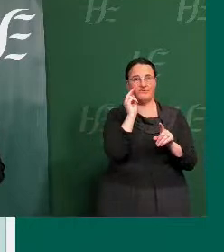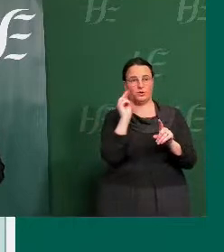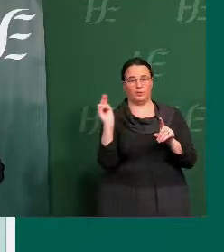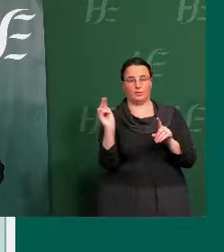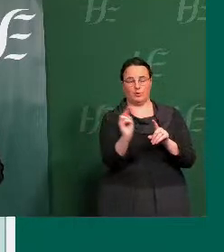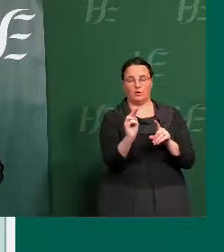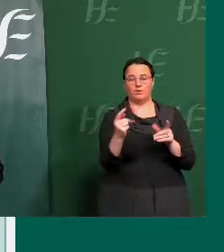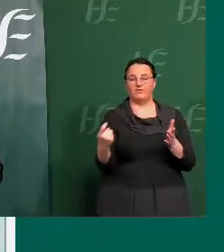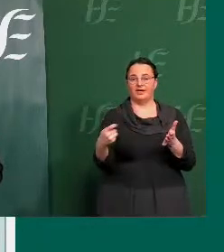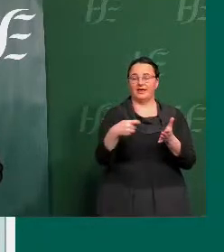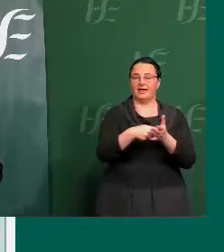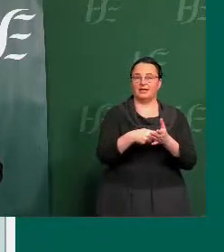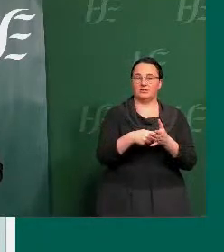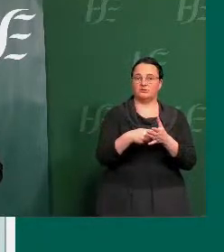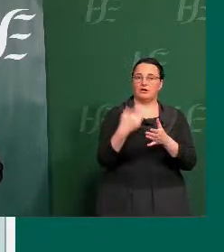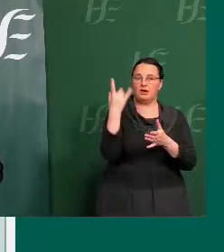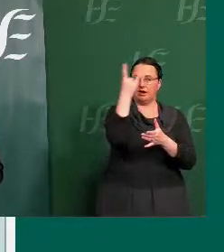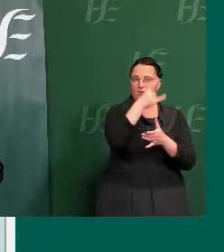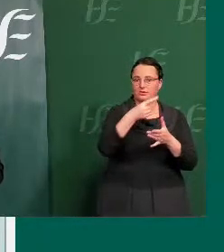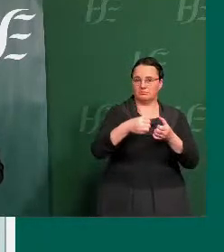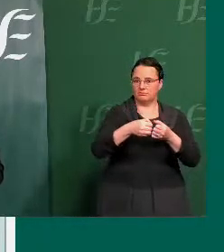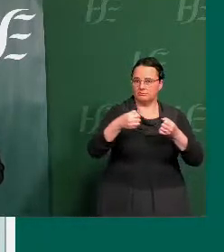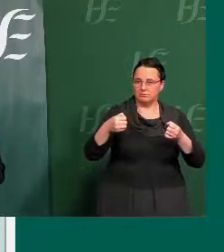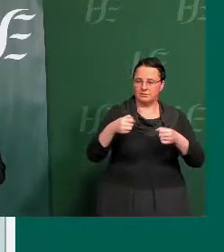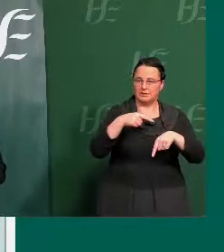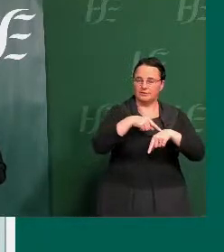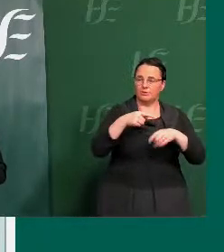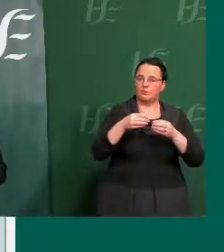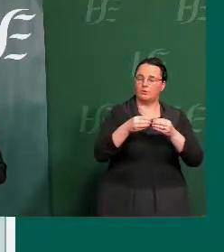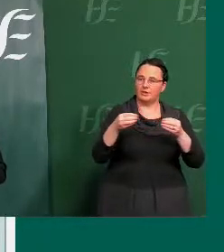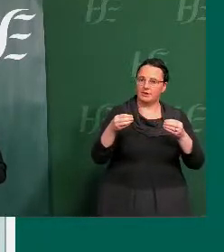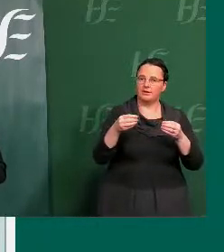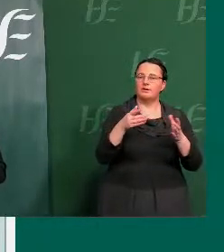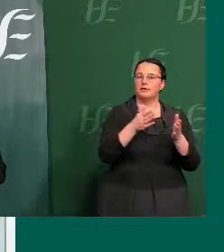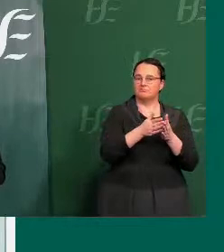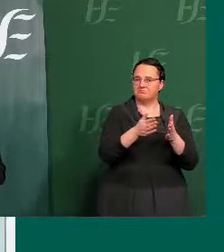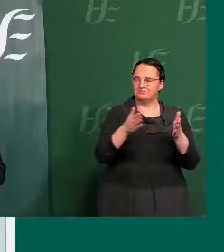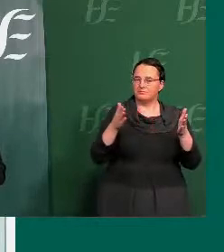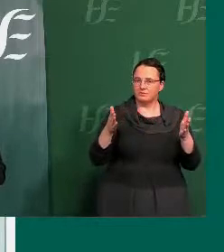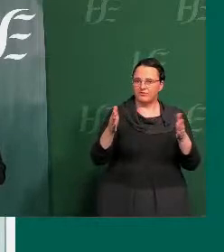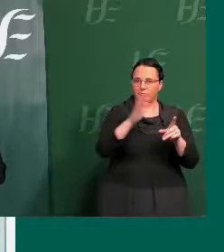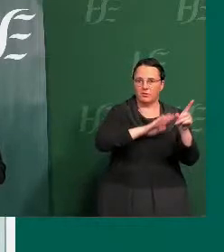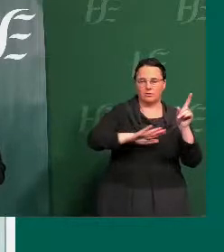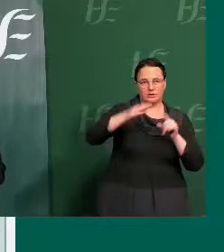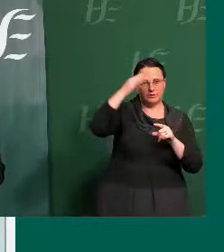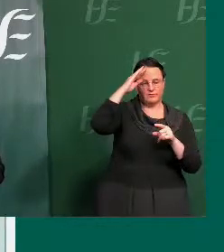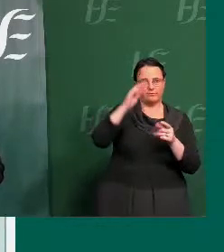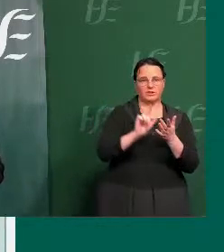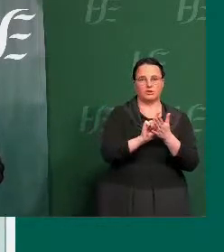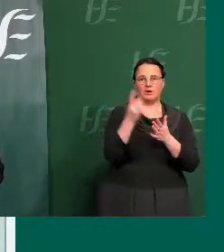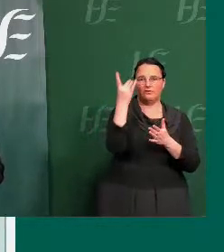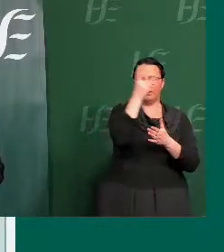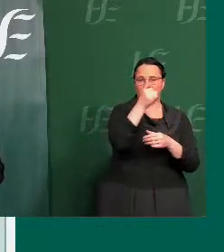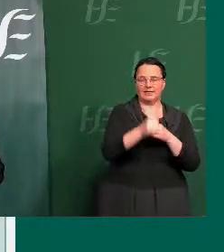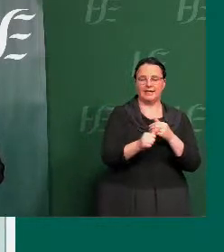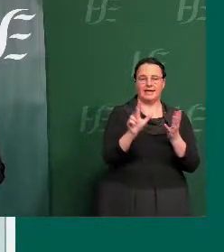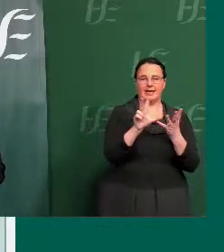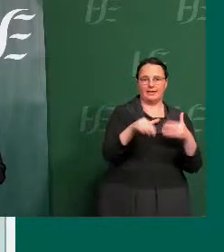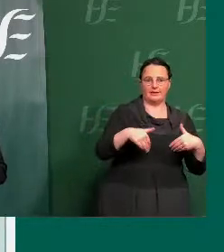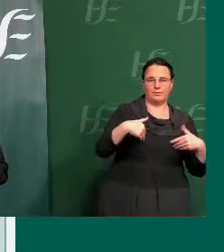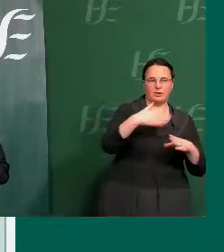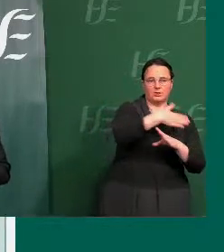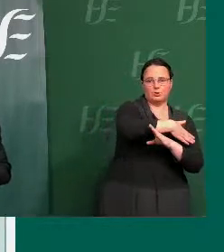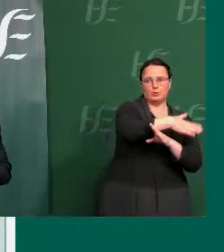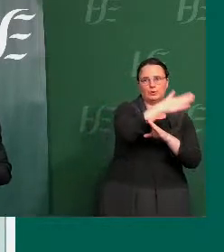extended hours of the centres. All centres all across the country will now move to 12-hour days, 8 a.m. to 8